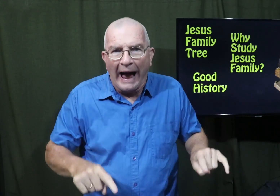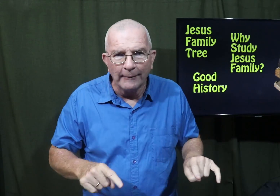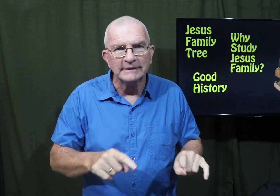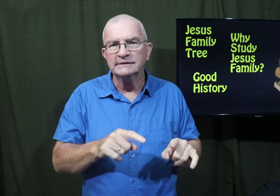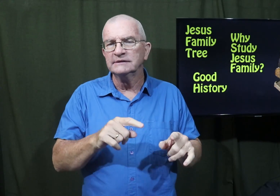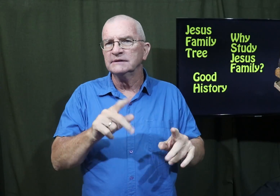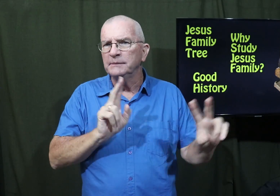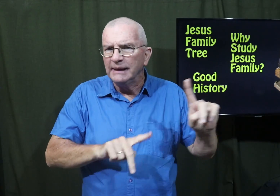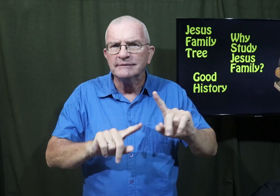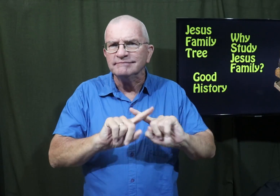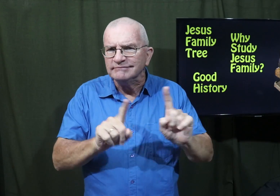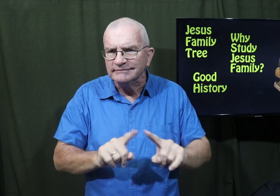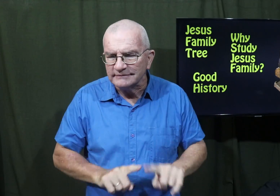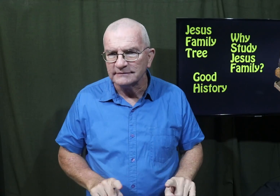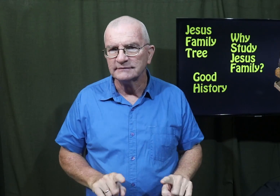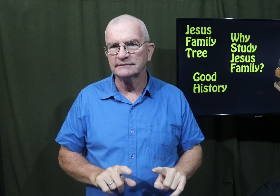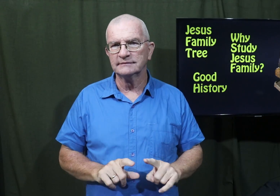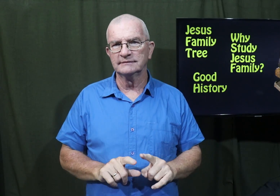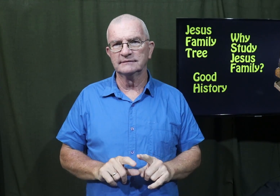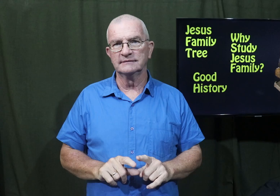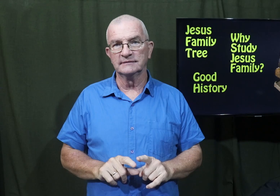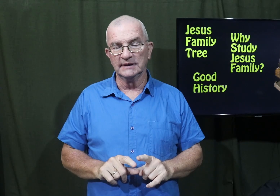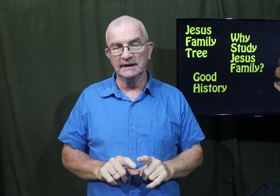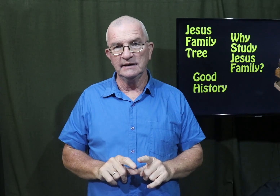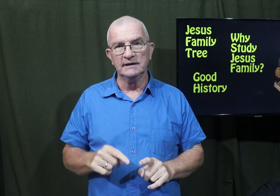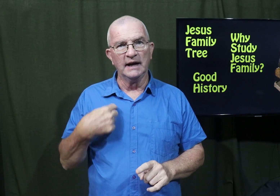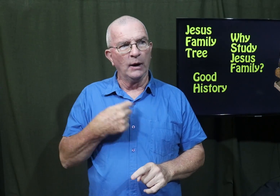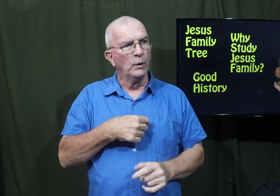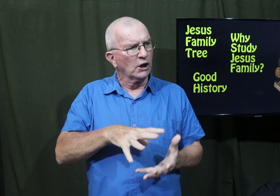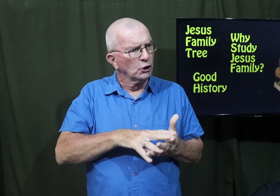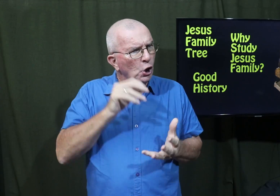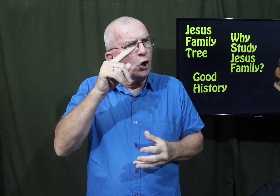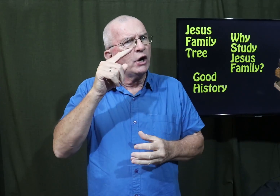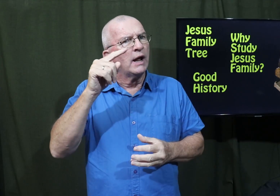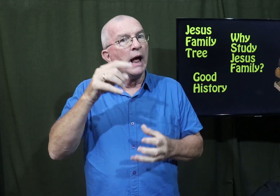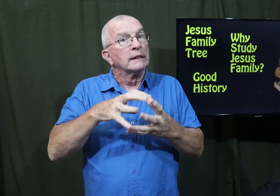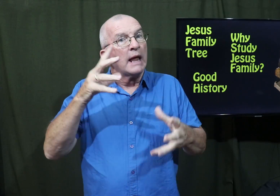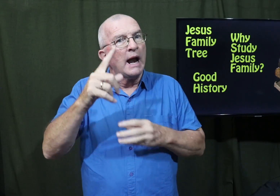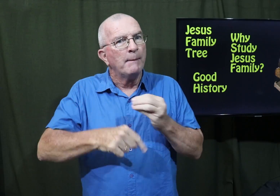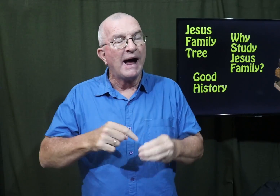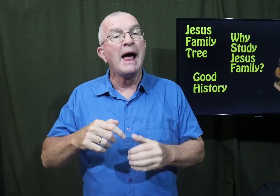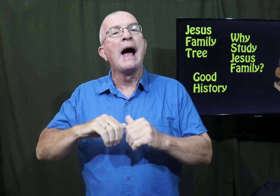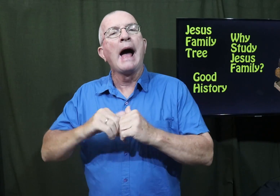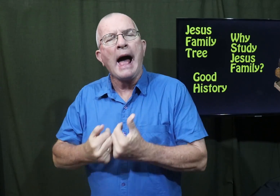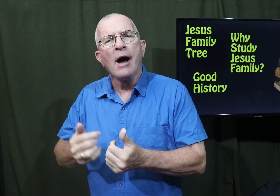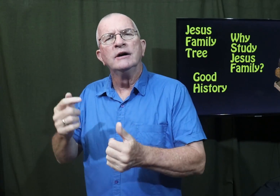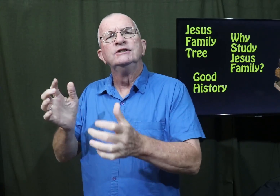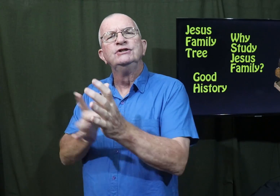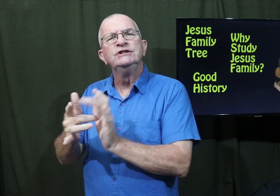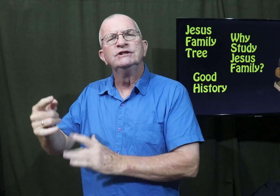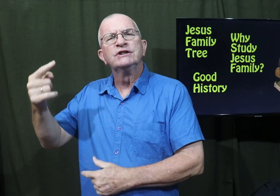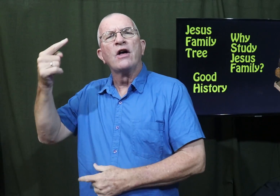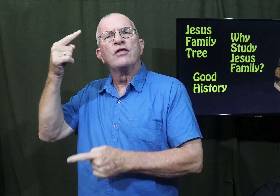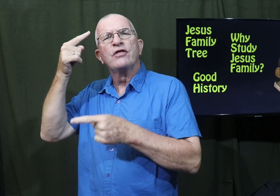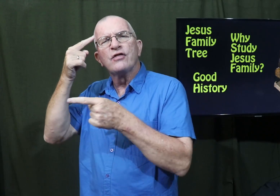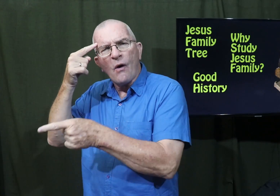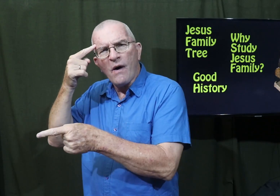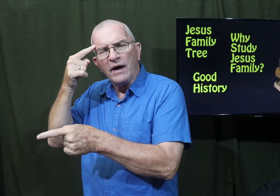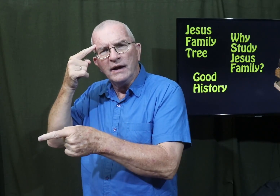what happened to people different things and we learn a lot about how Jesus thought